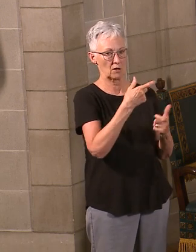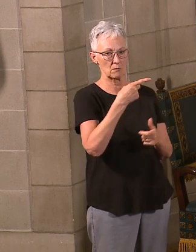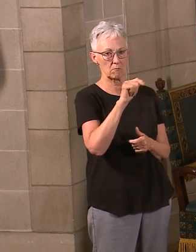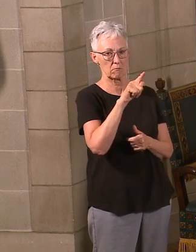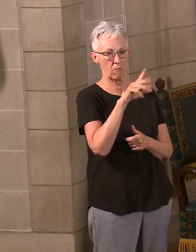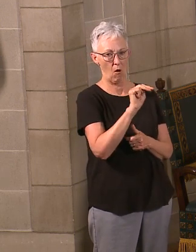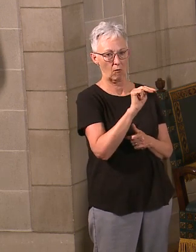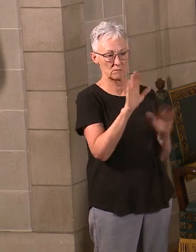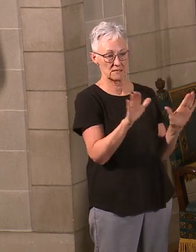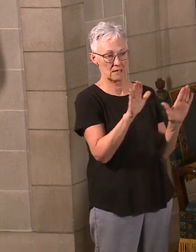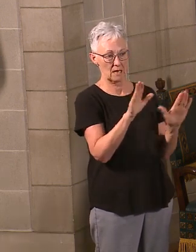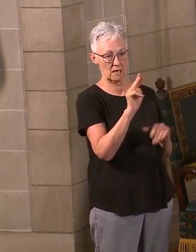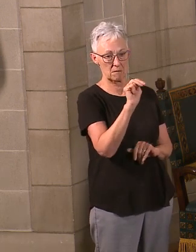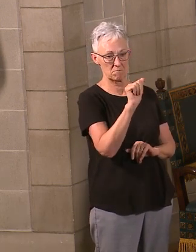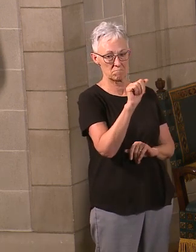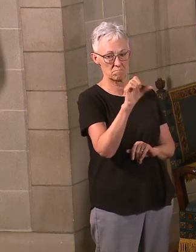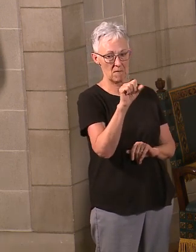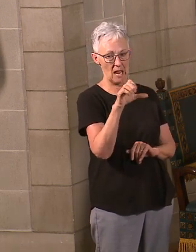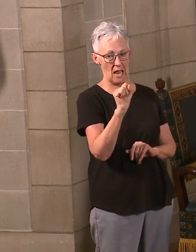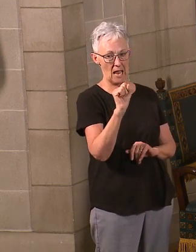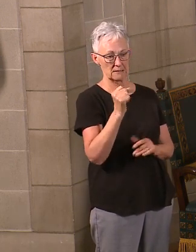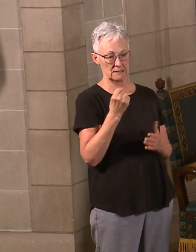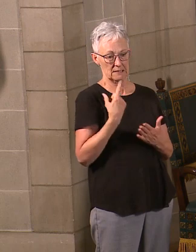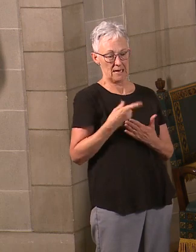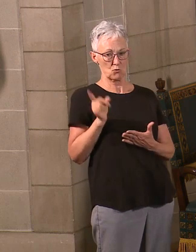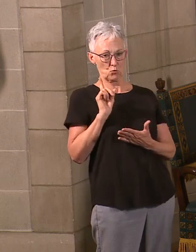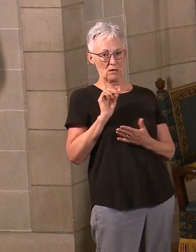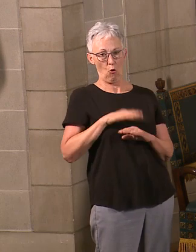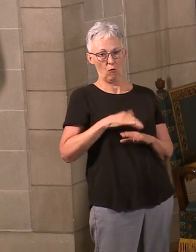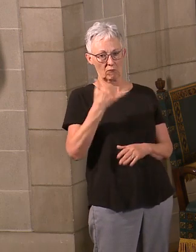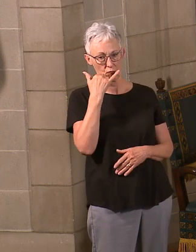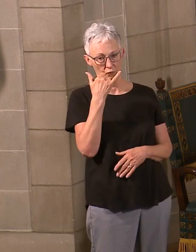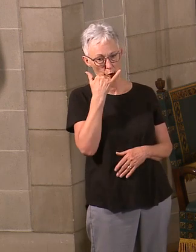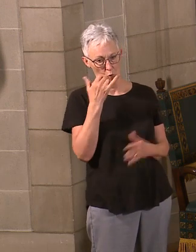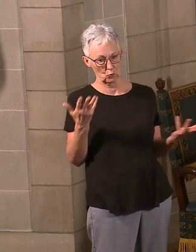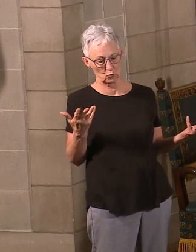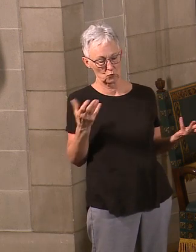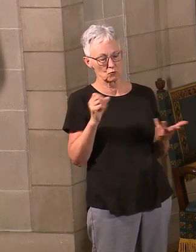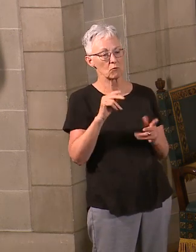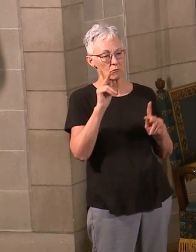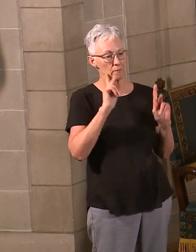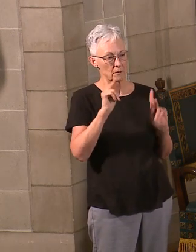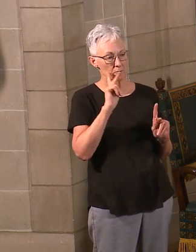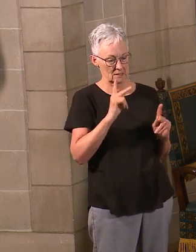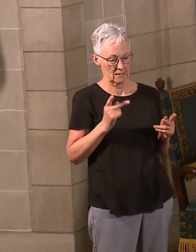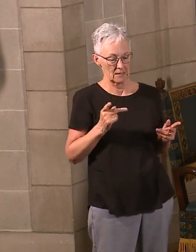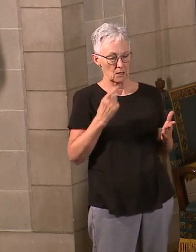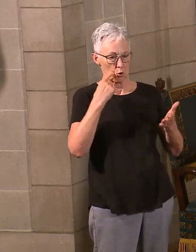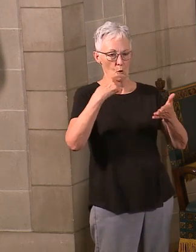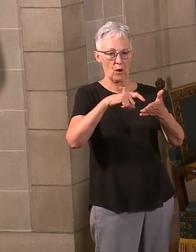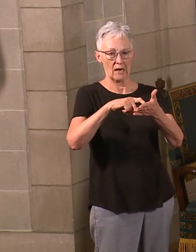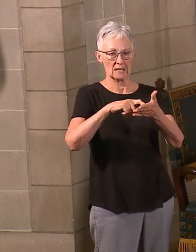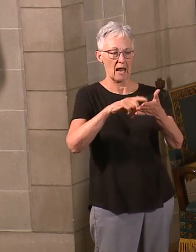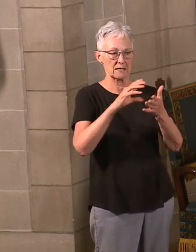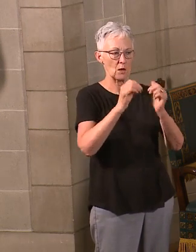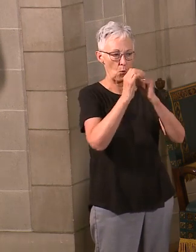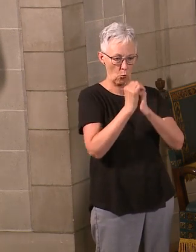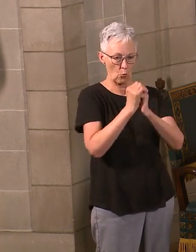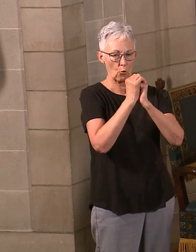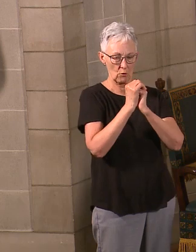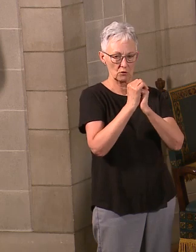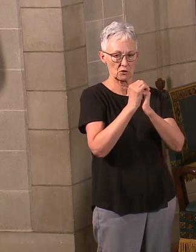on my phone. So look for ways like that to be able to recognize the holiday and be able to worship in your own